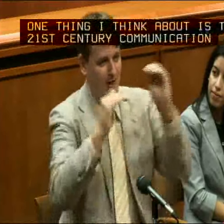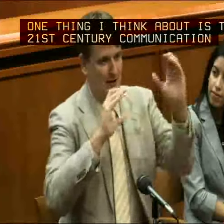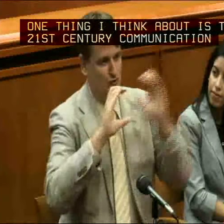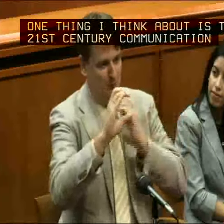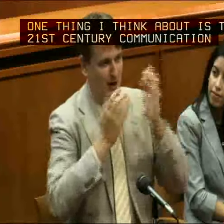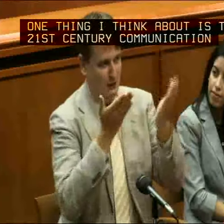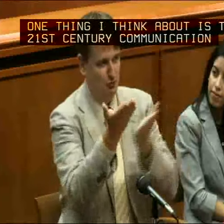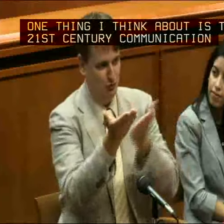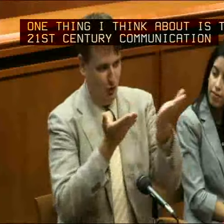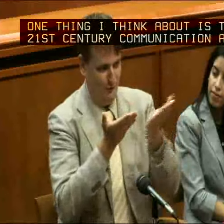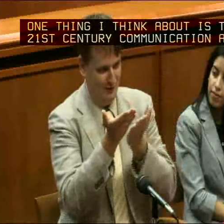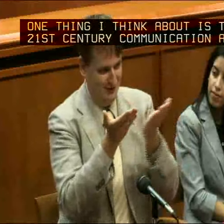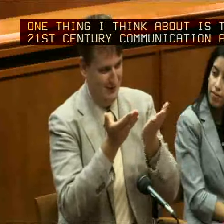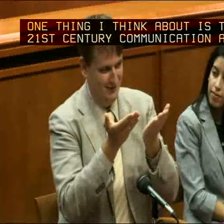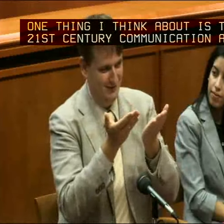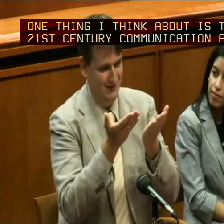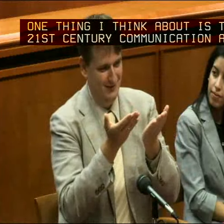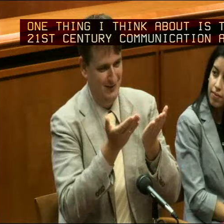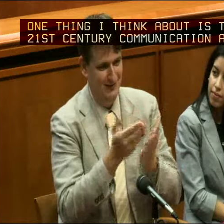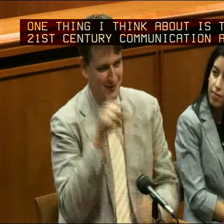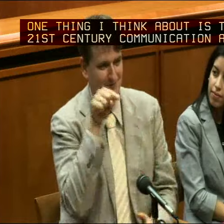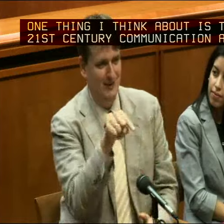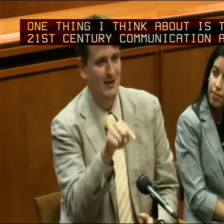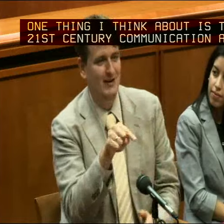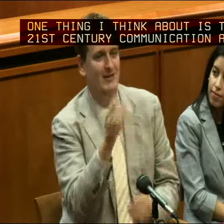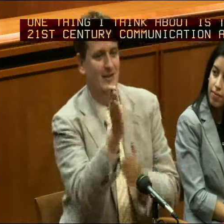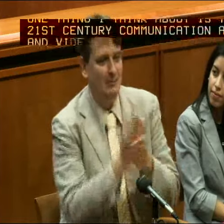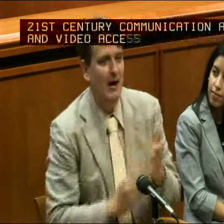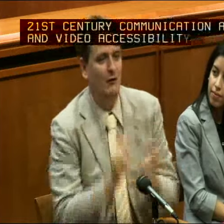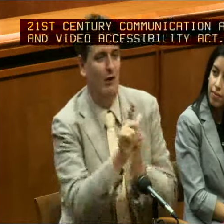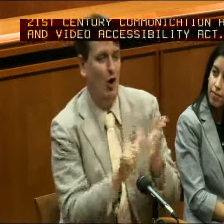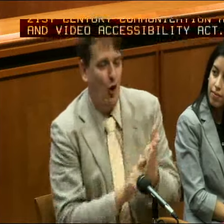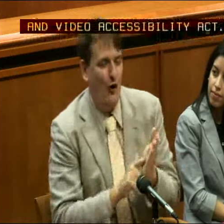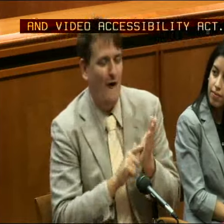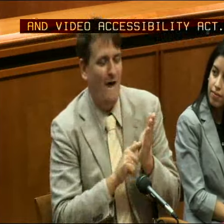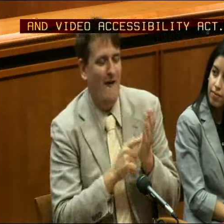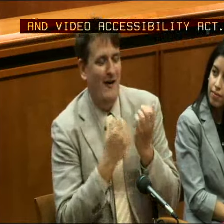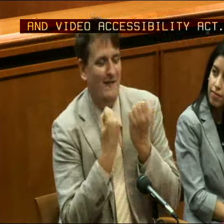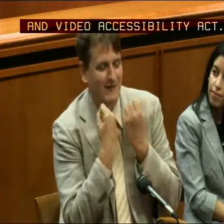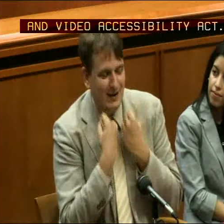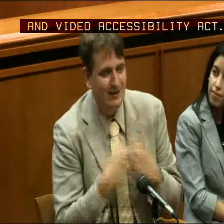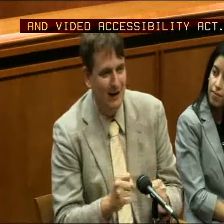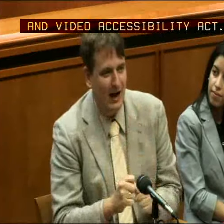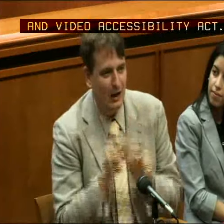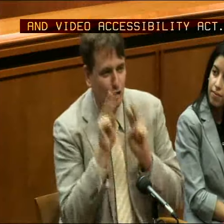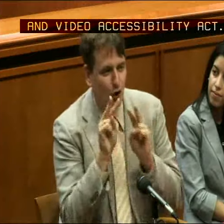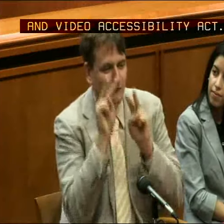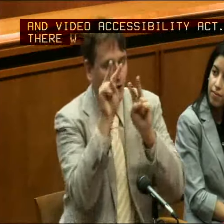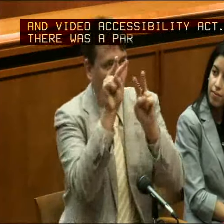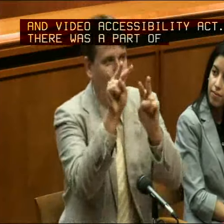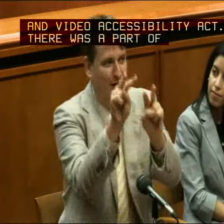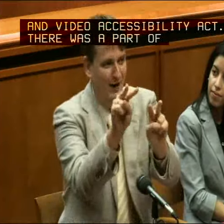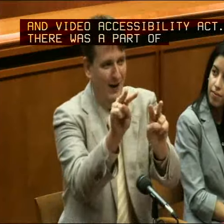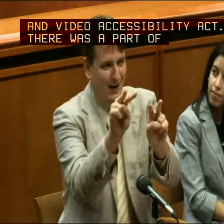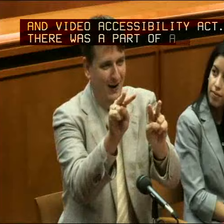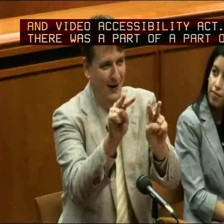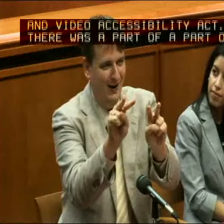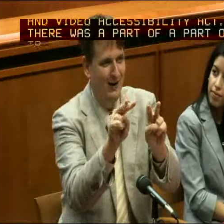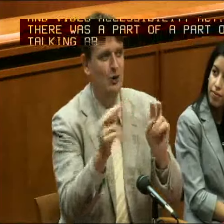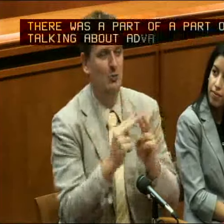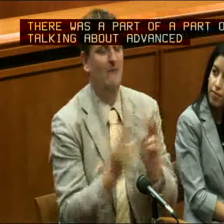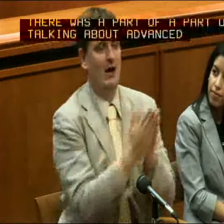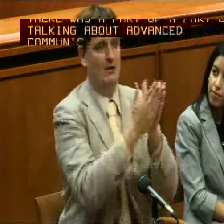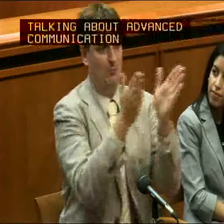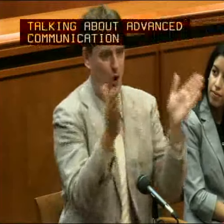which I was a part of it. But there was part of it that was talking about advanced communication services, and there were parts of the law that were trying to look